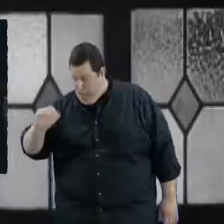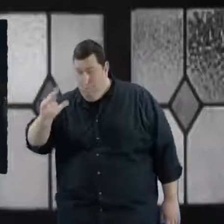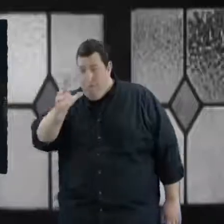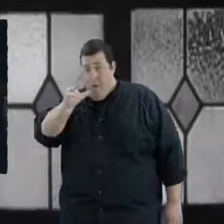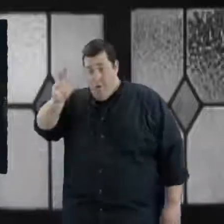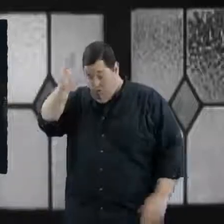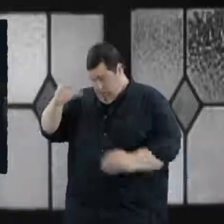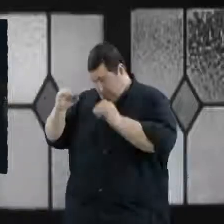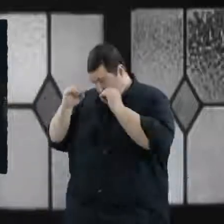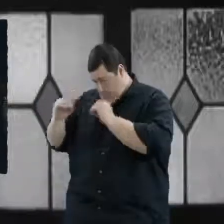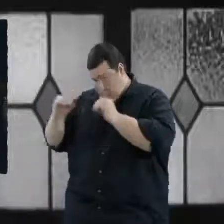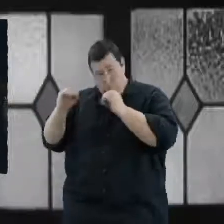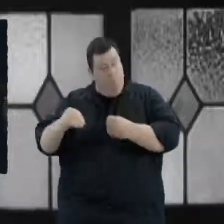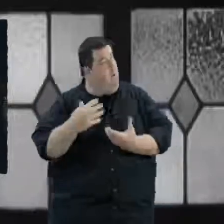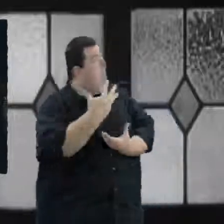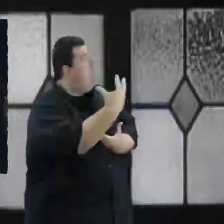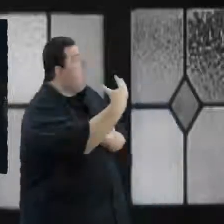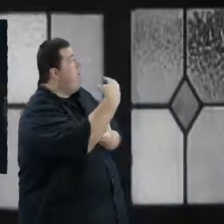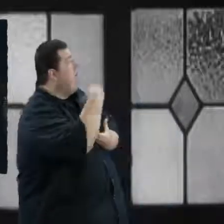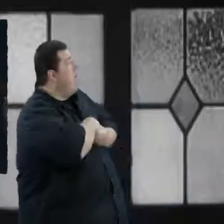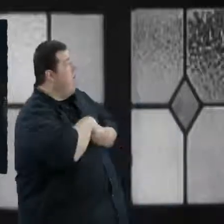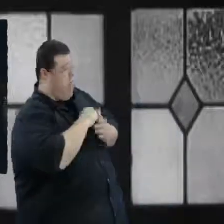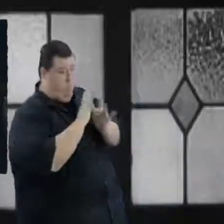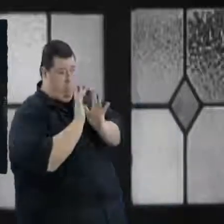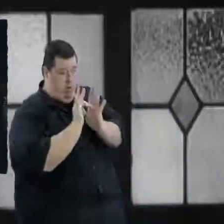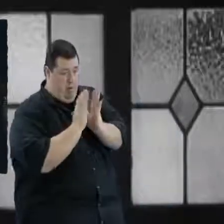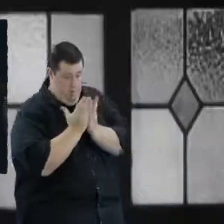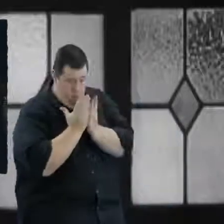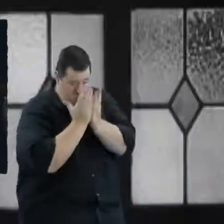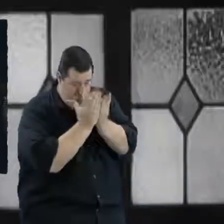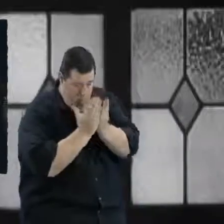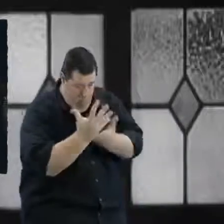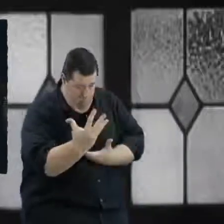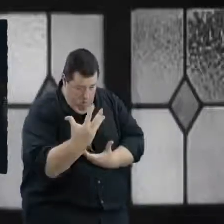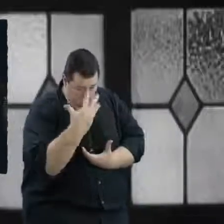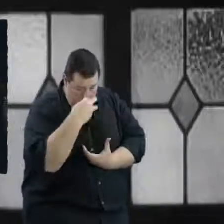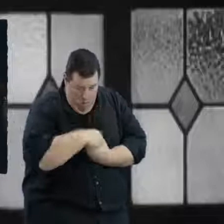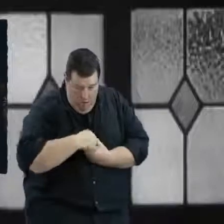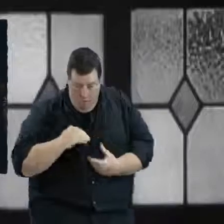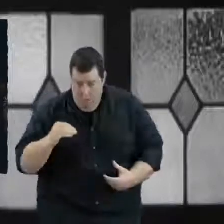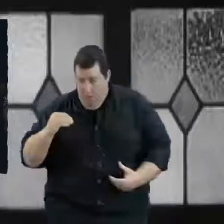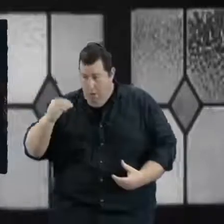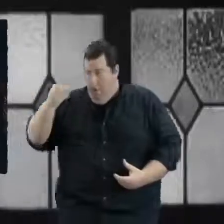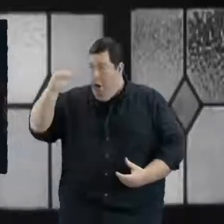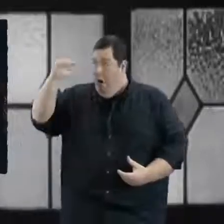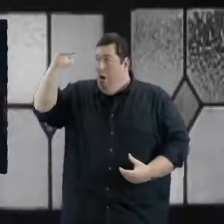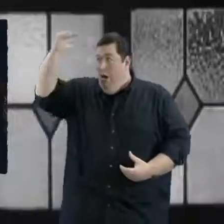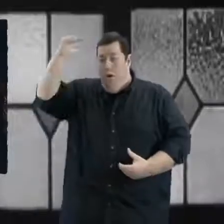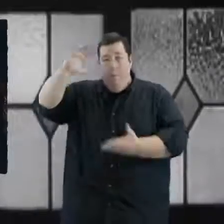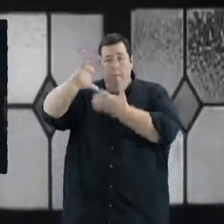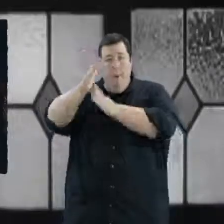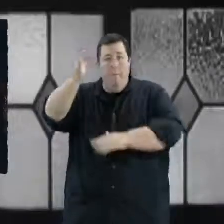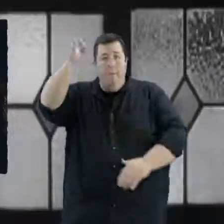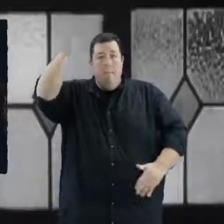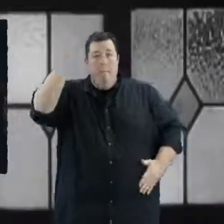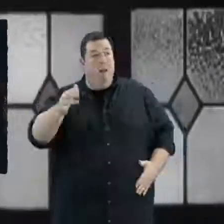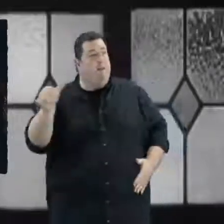Martin grew up. He became a minister like his father, and he used the big words he had heard as a child from his parents and from the